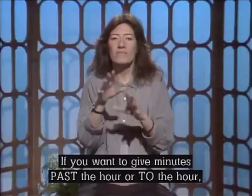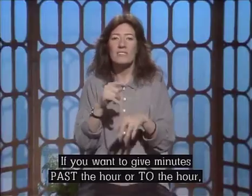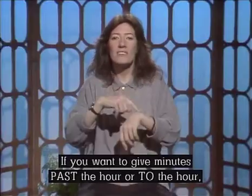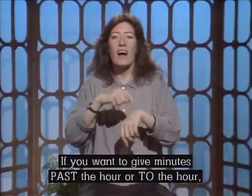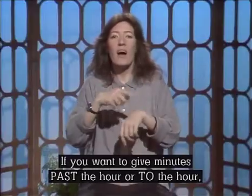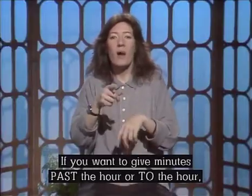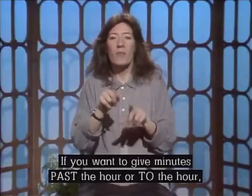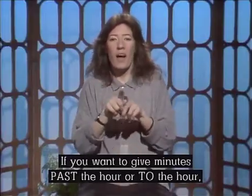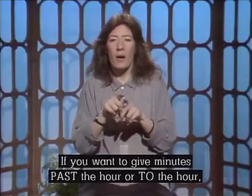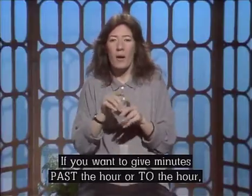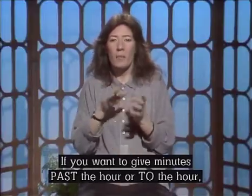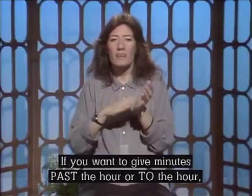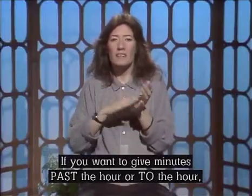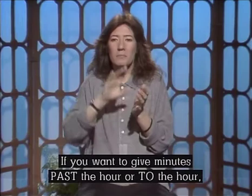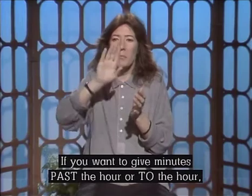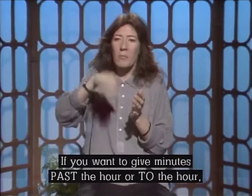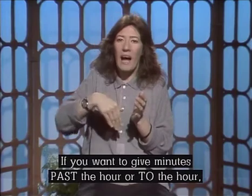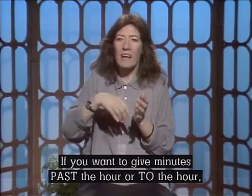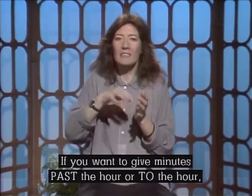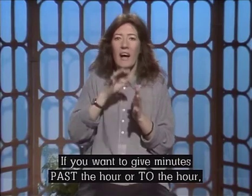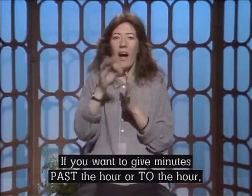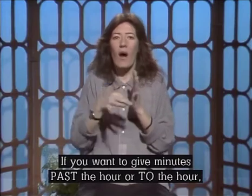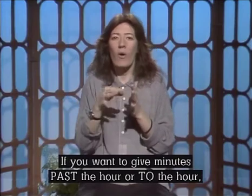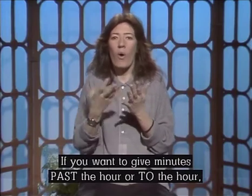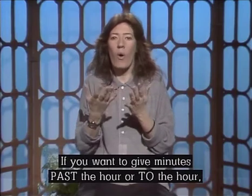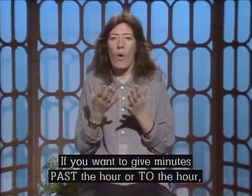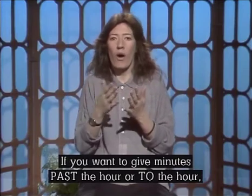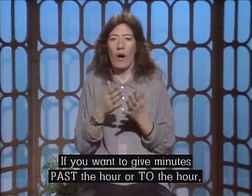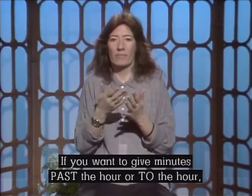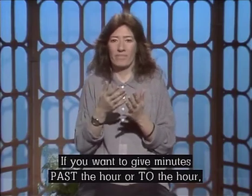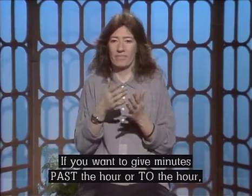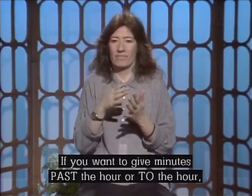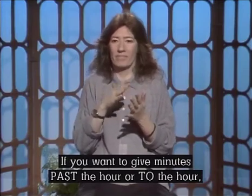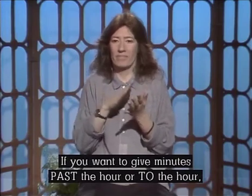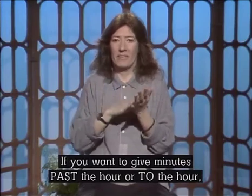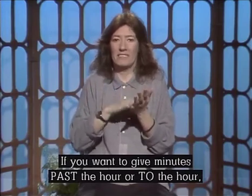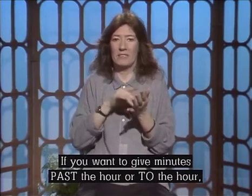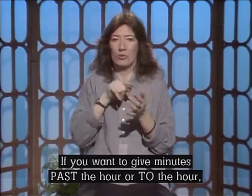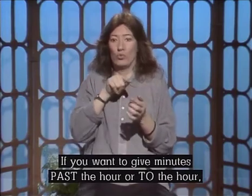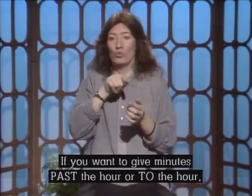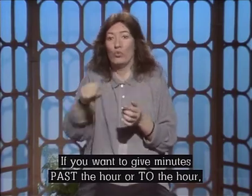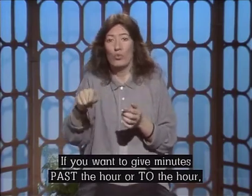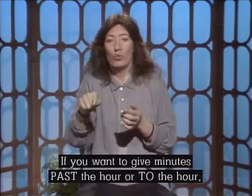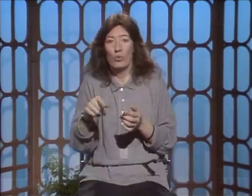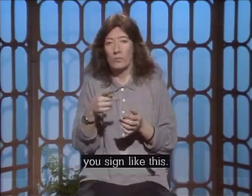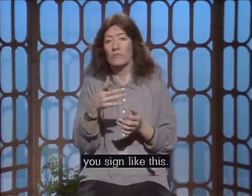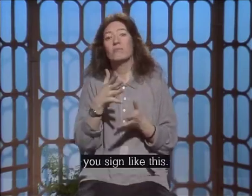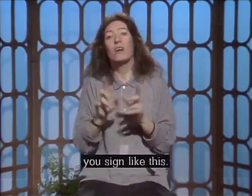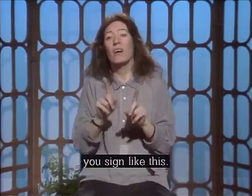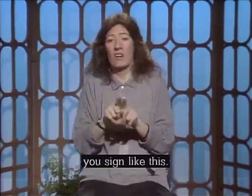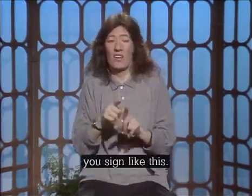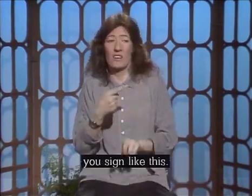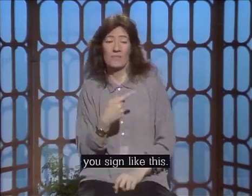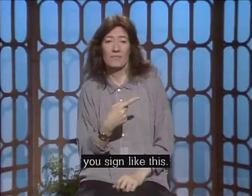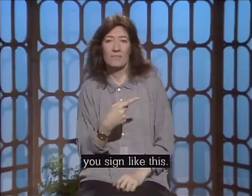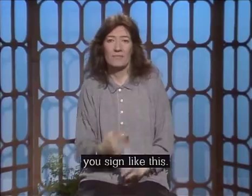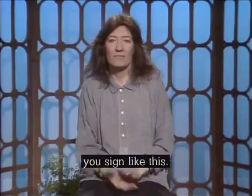And if you wanted to give minutes past the hour or to the hour, you sign like